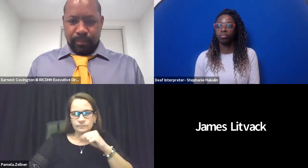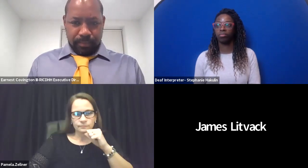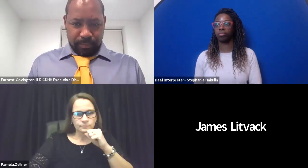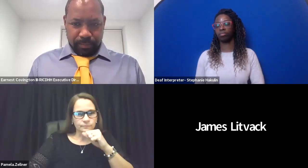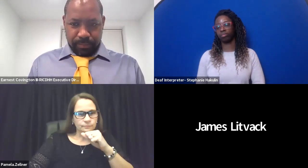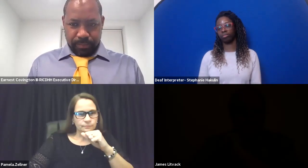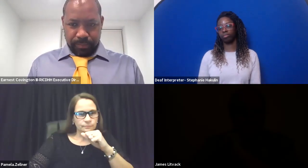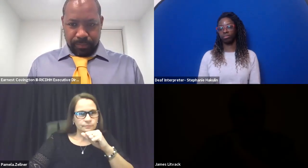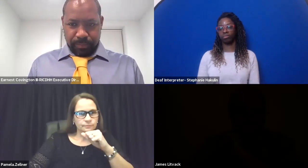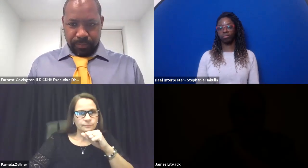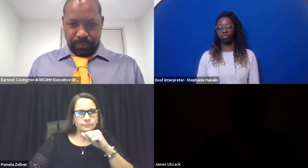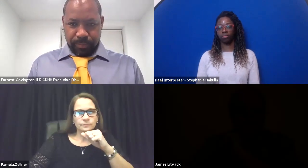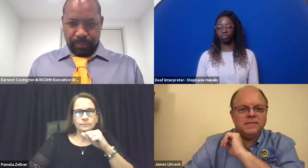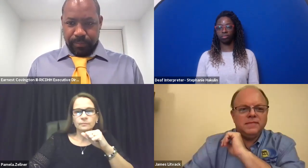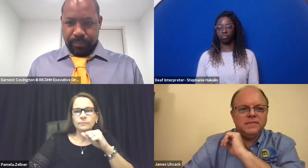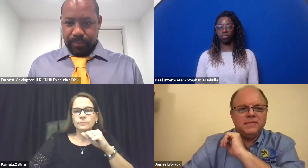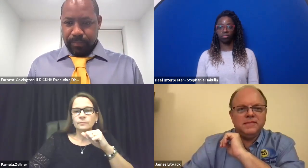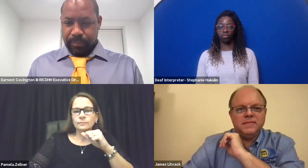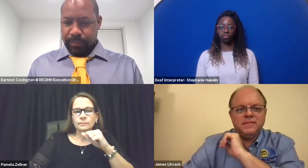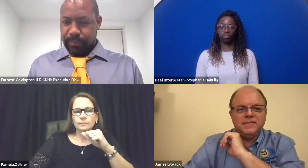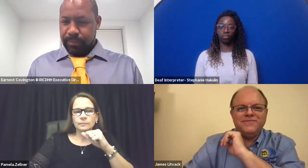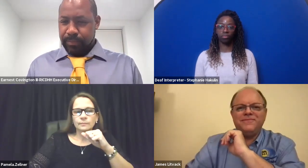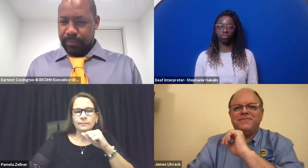If you could open your camera.